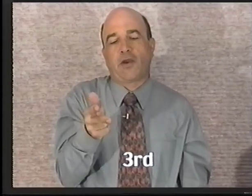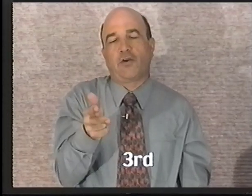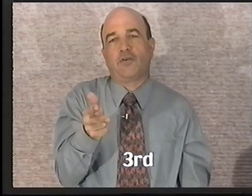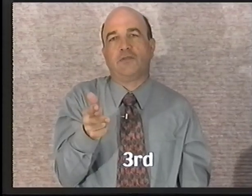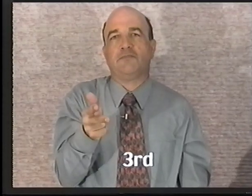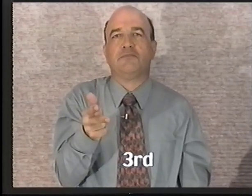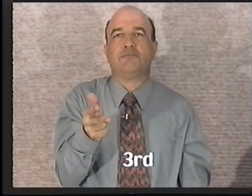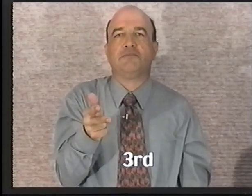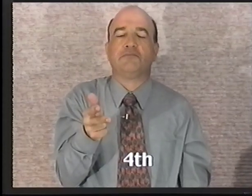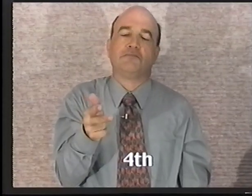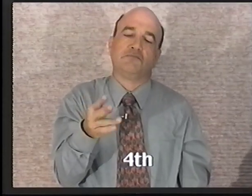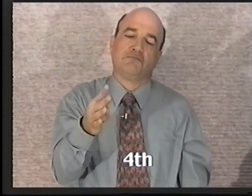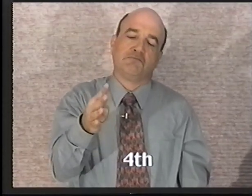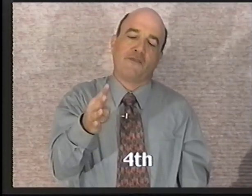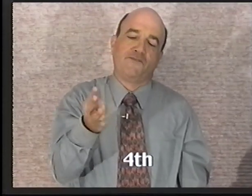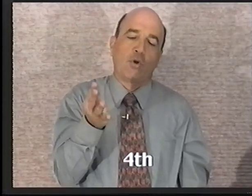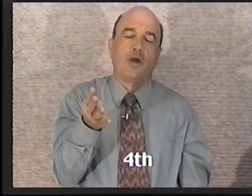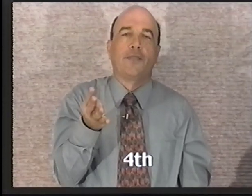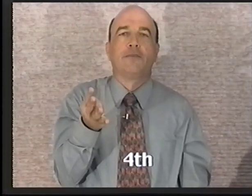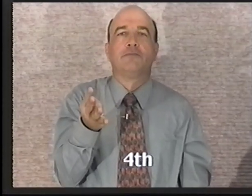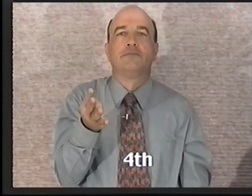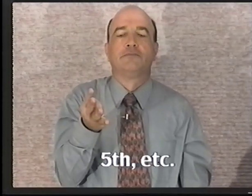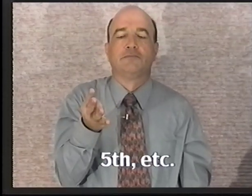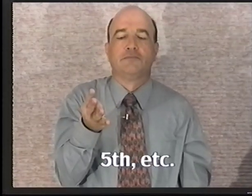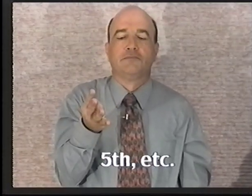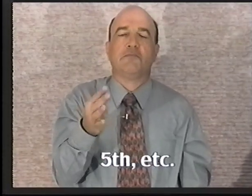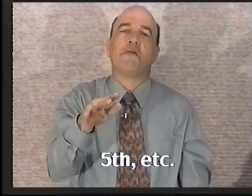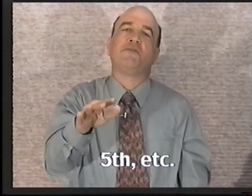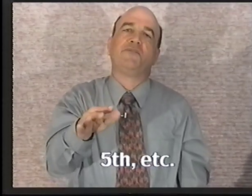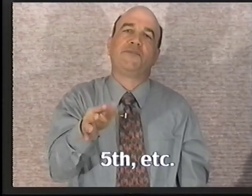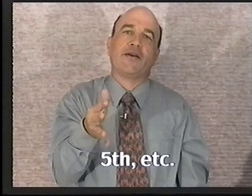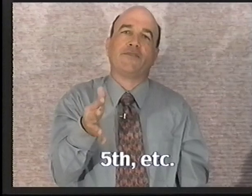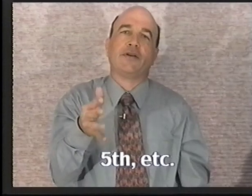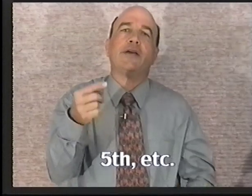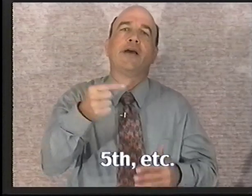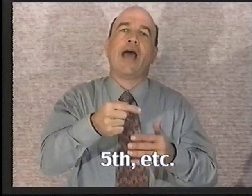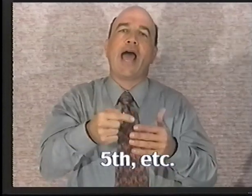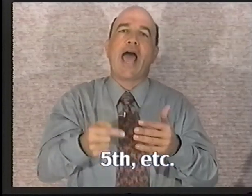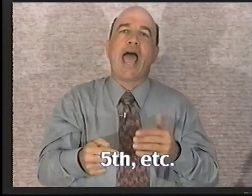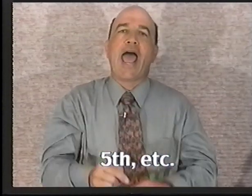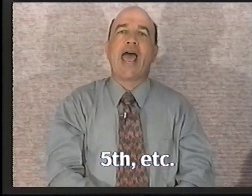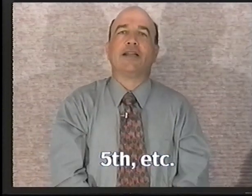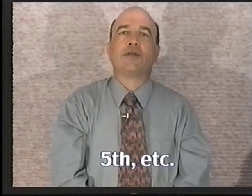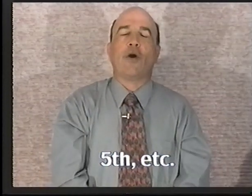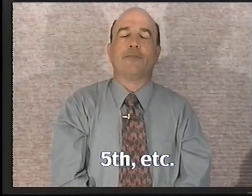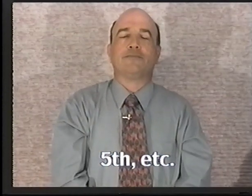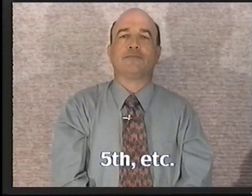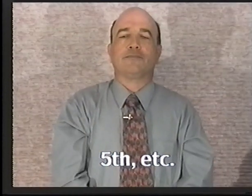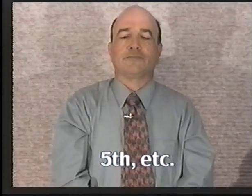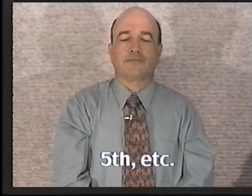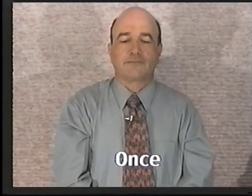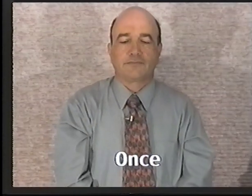third, fourth, fifth, and so on.